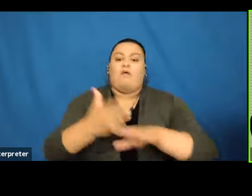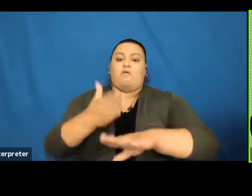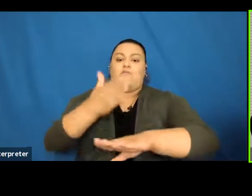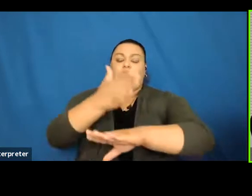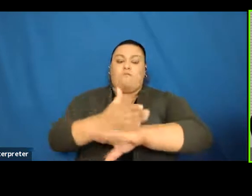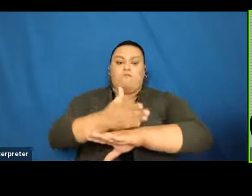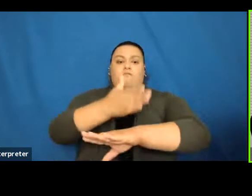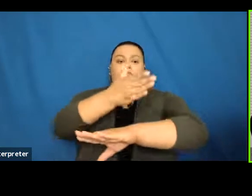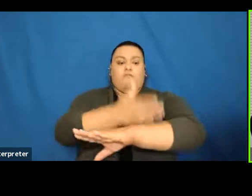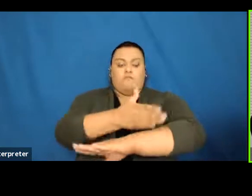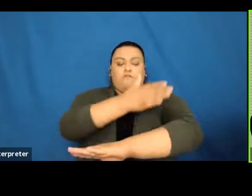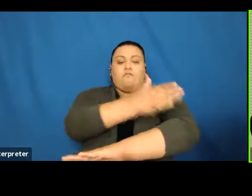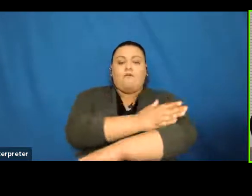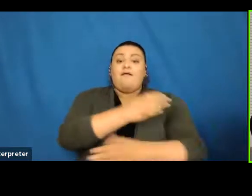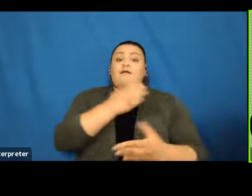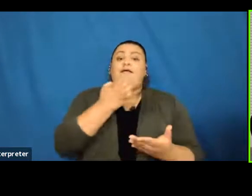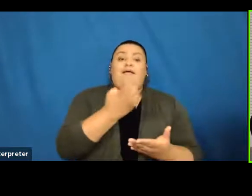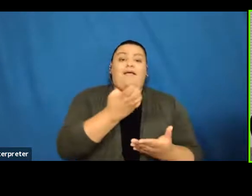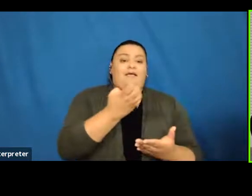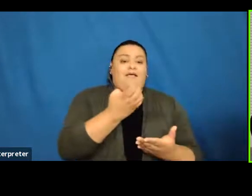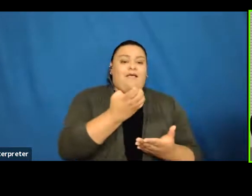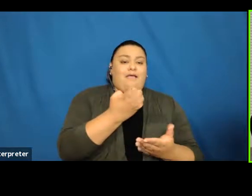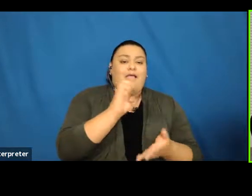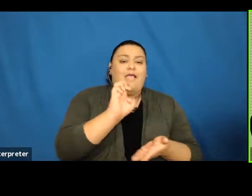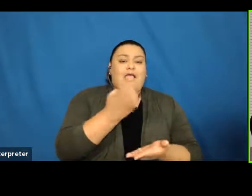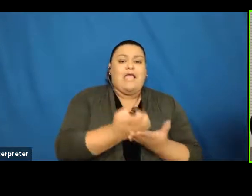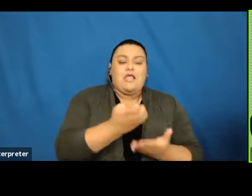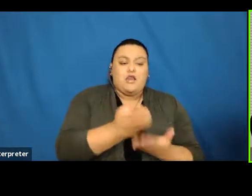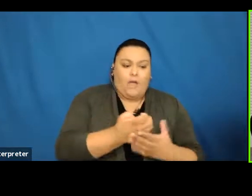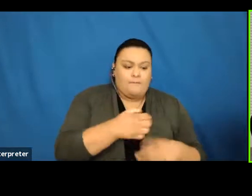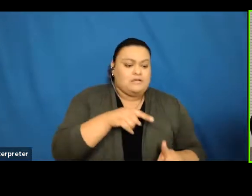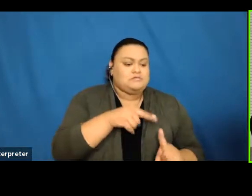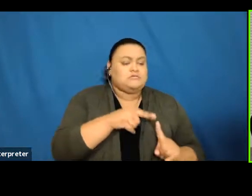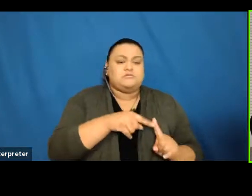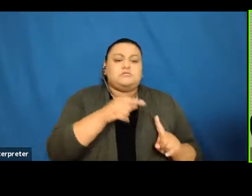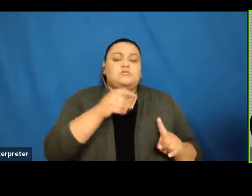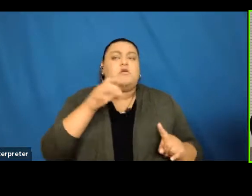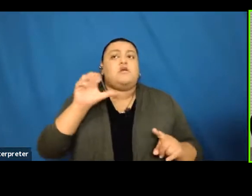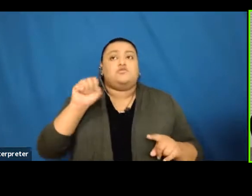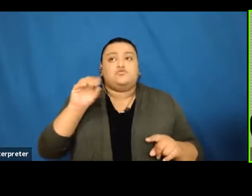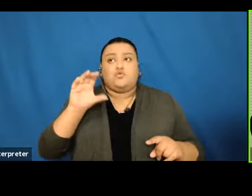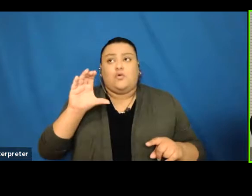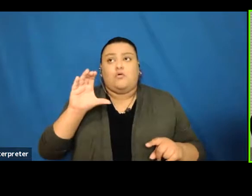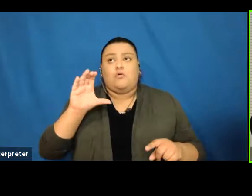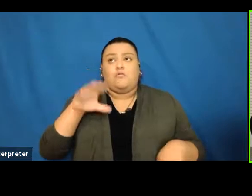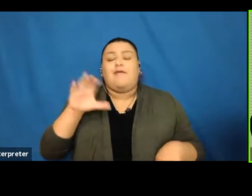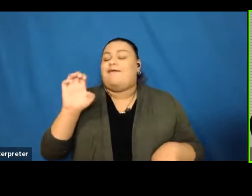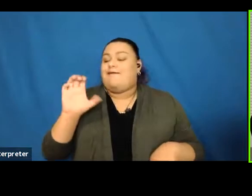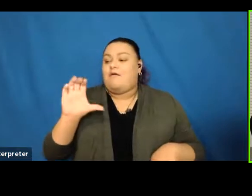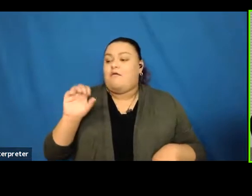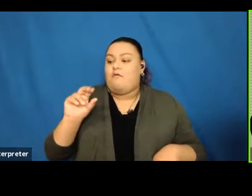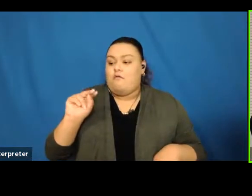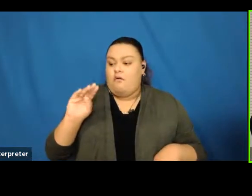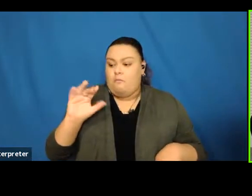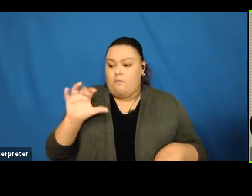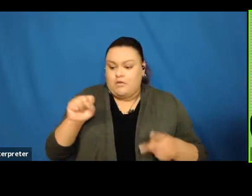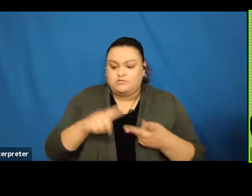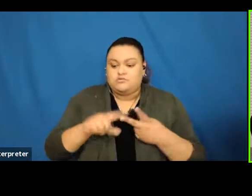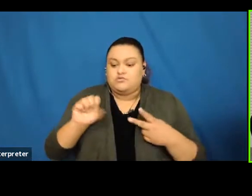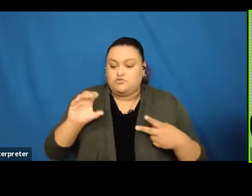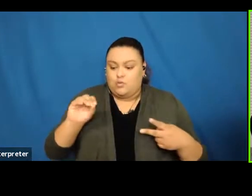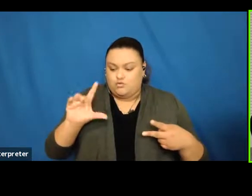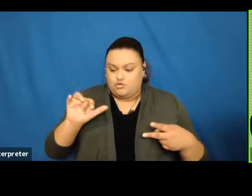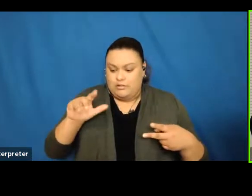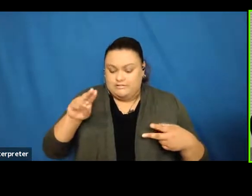ethnic economics is not kind of backward economics, but sociology, history, and anthropology